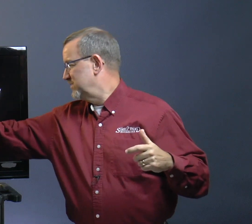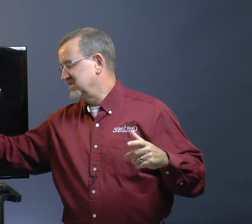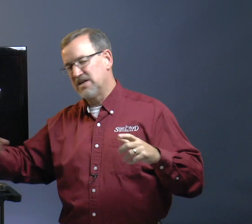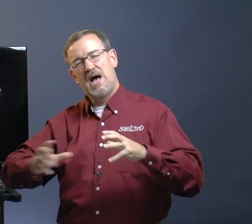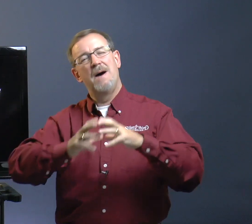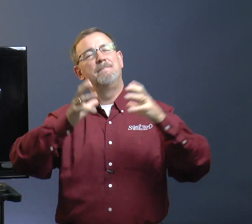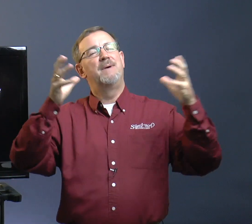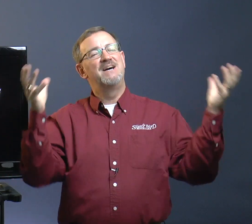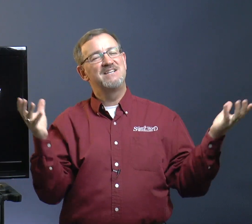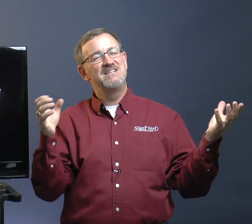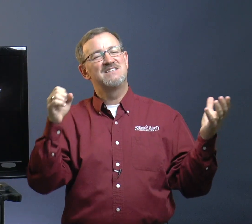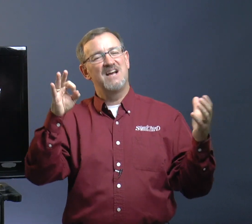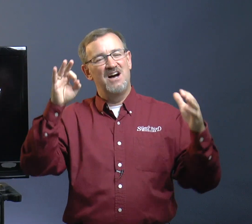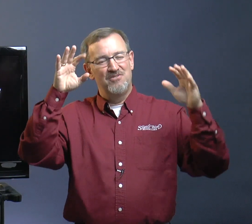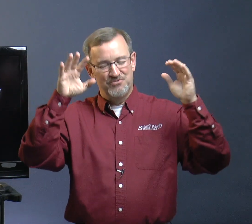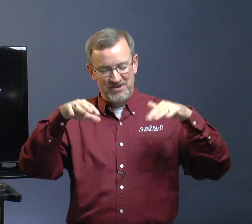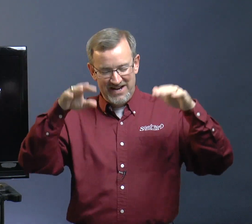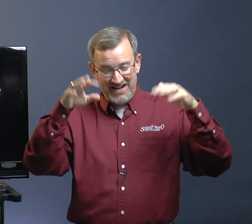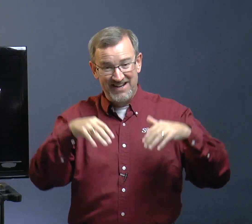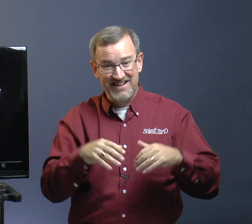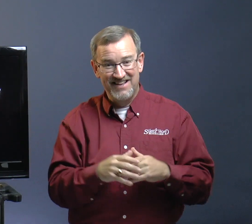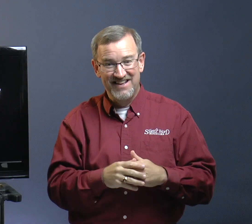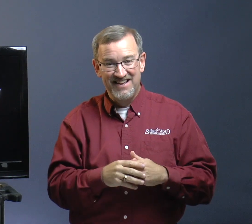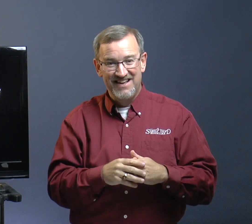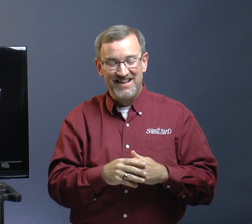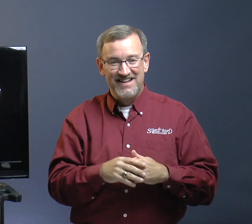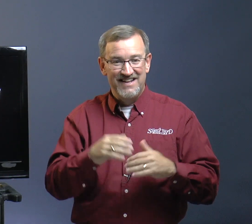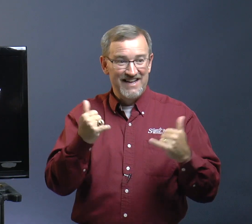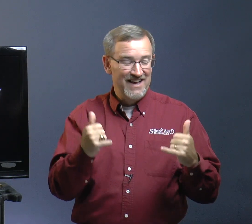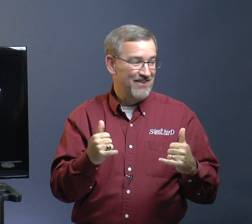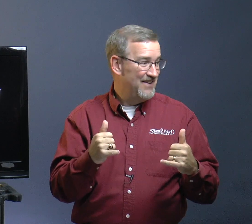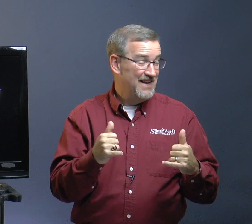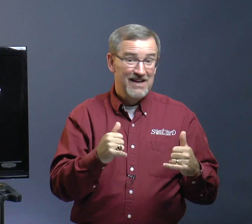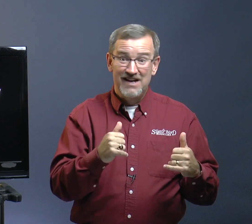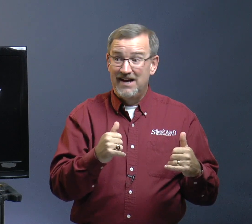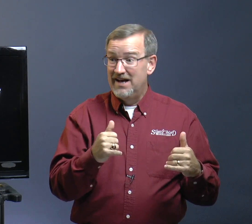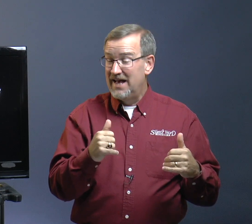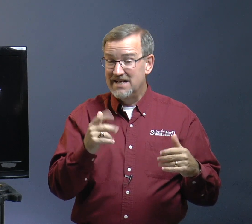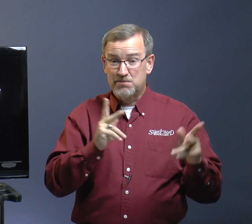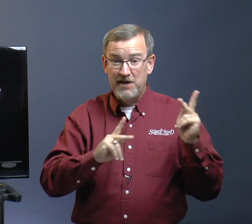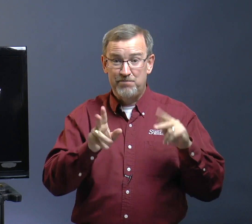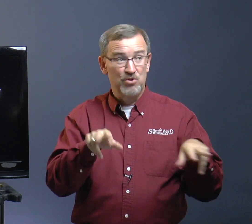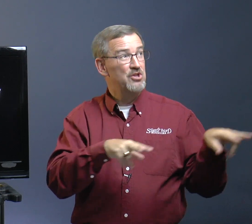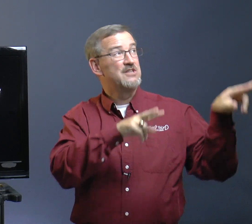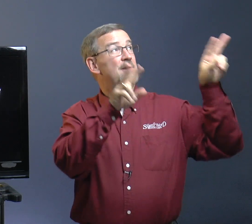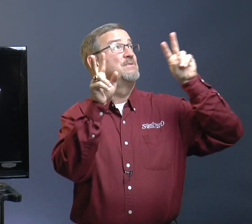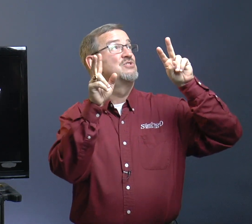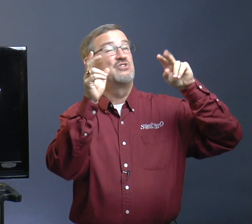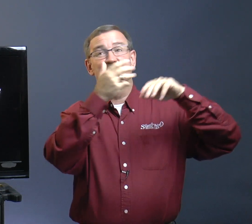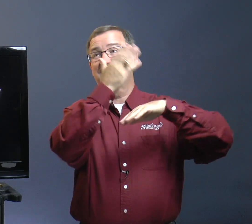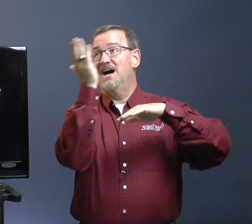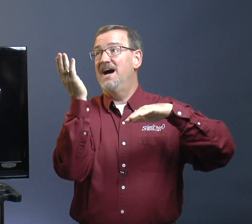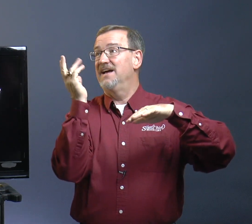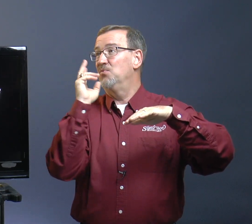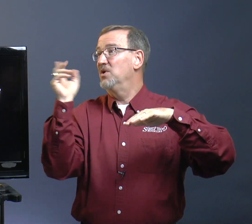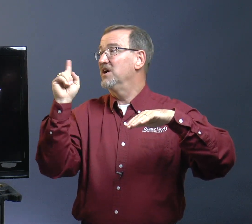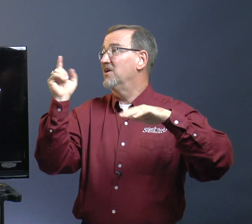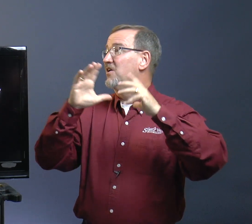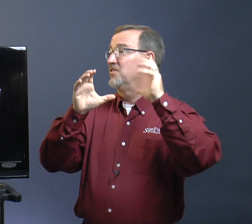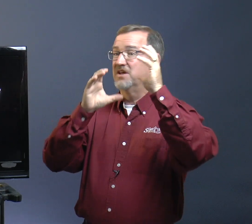means abundance of rain. Now, as people looked up into the sky, where are the